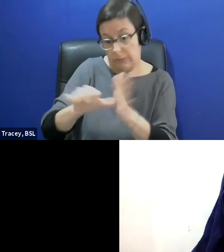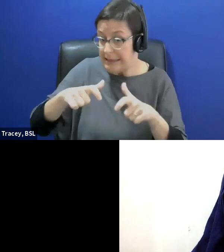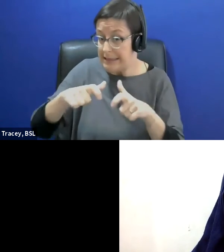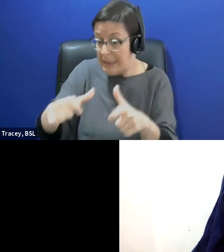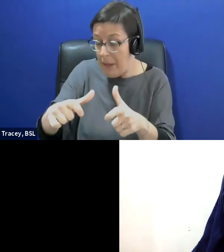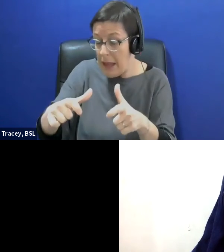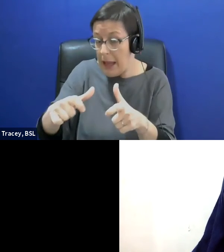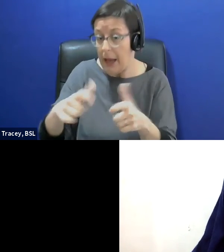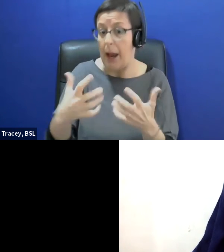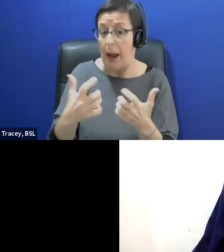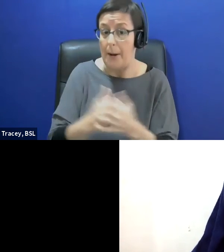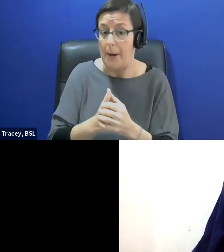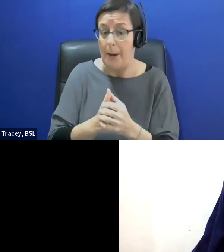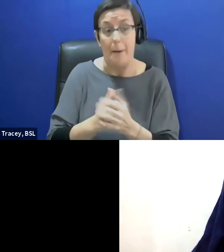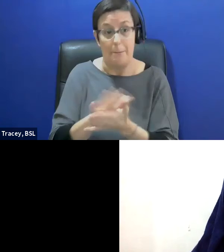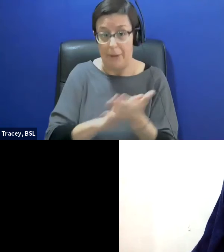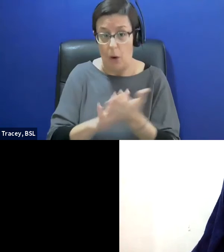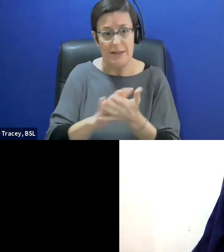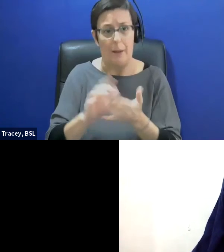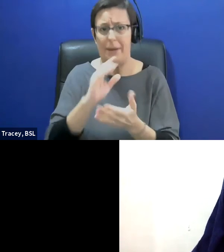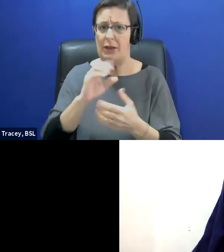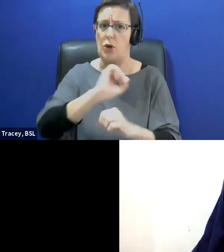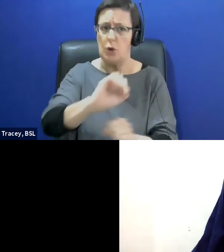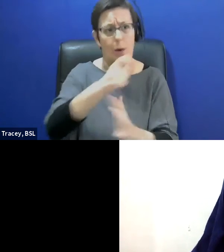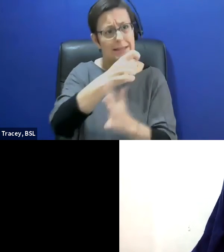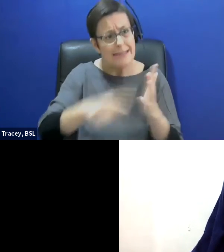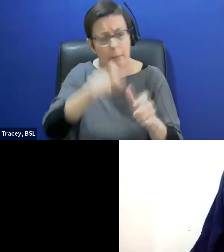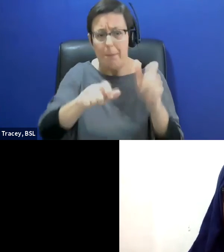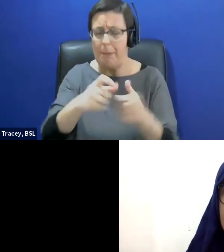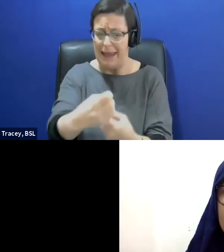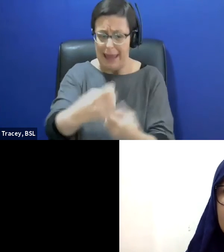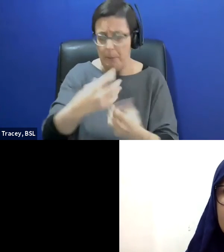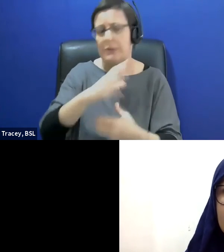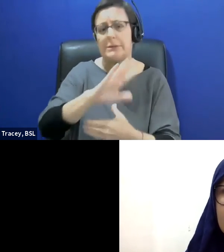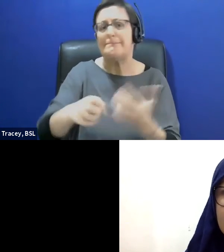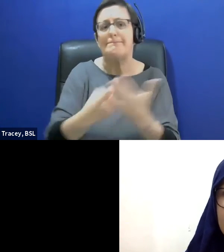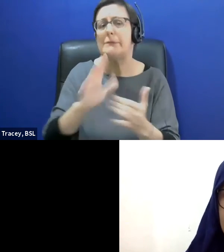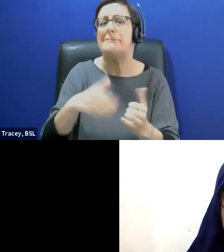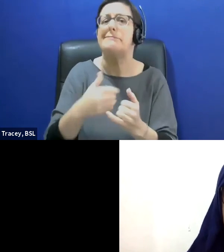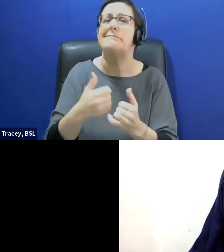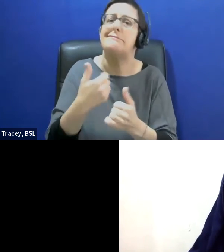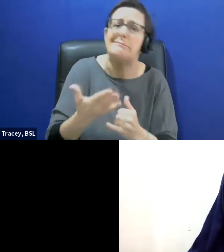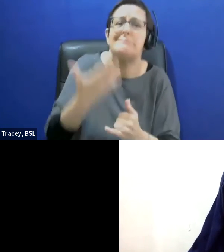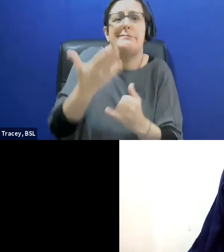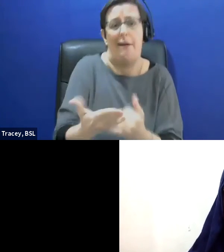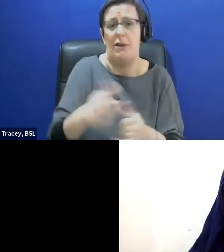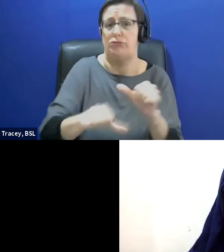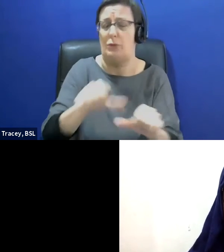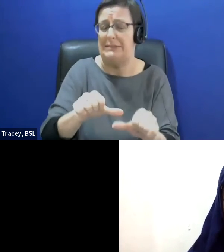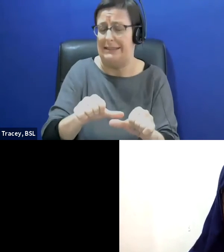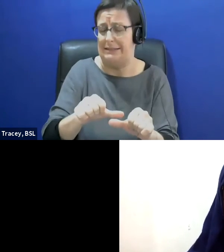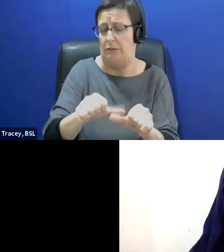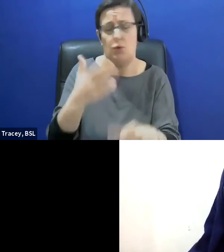the kind of diverse input not happening until later, and whether you'd also see education and cost as being a real challenge in